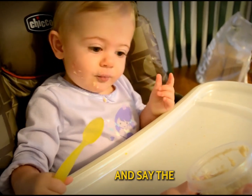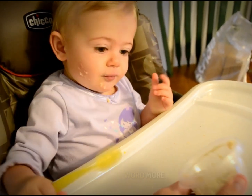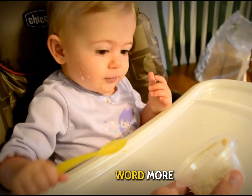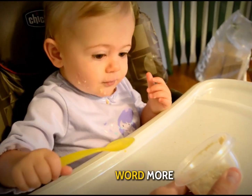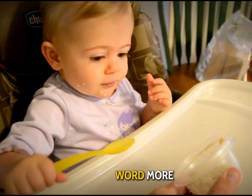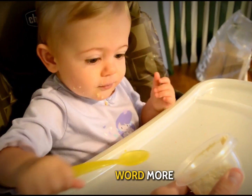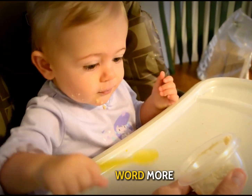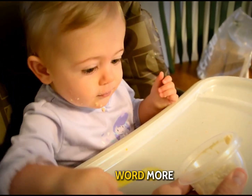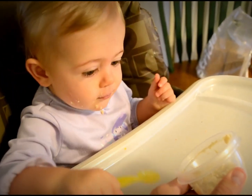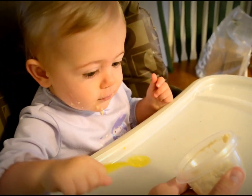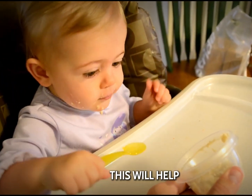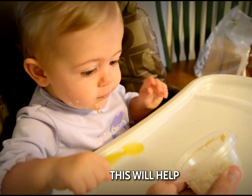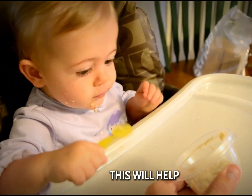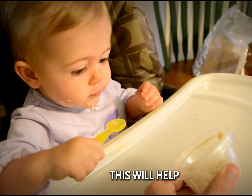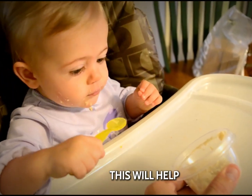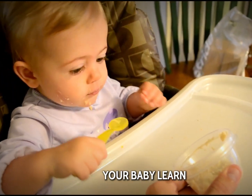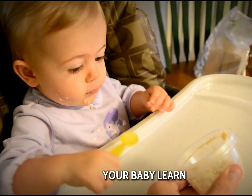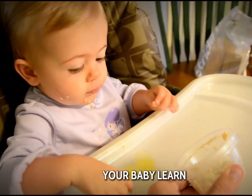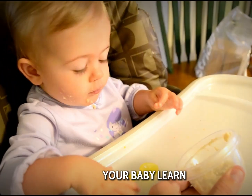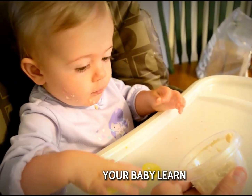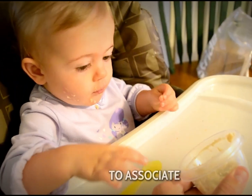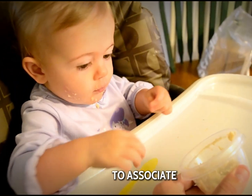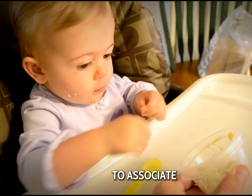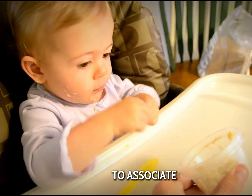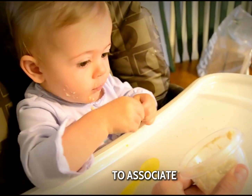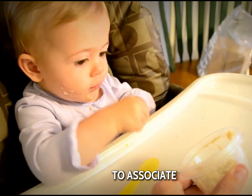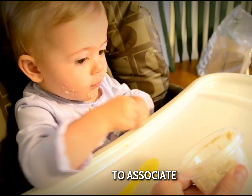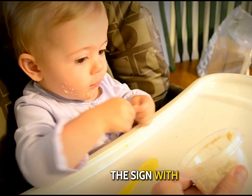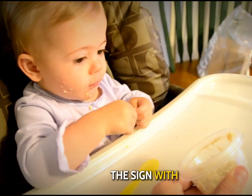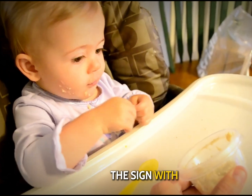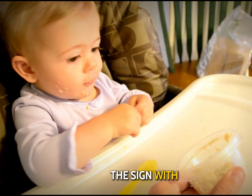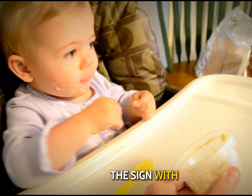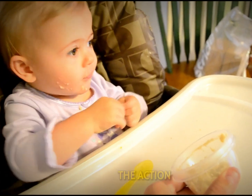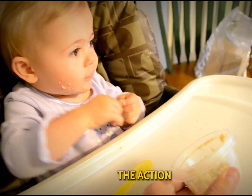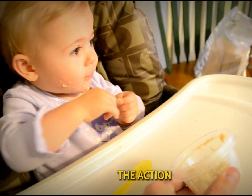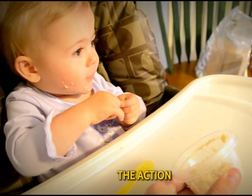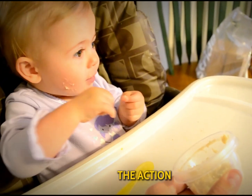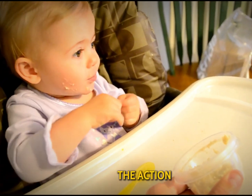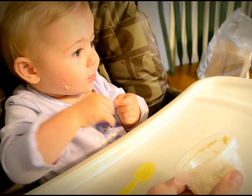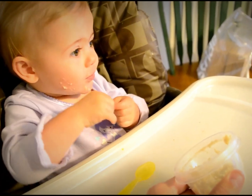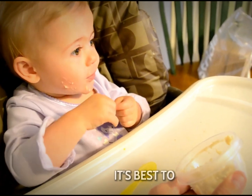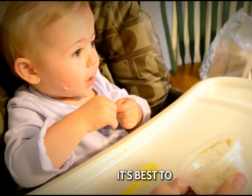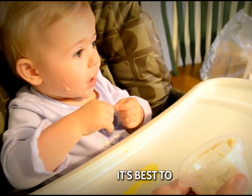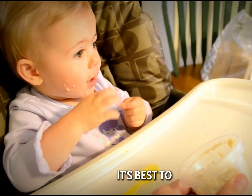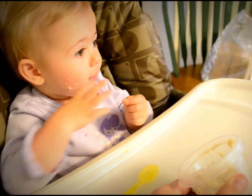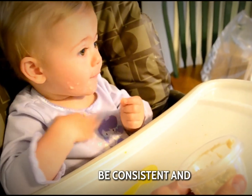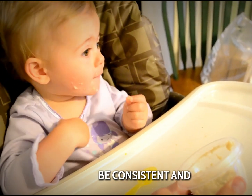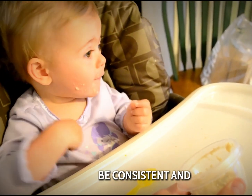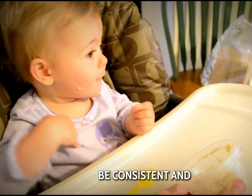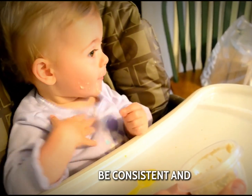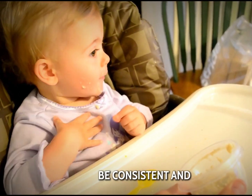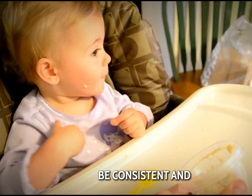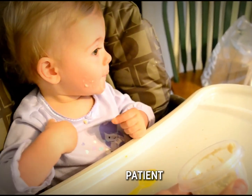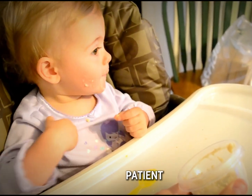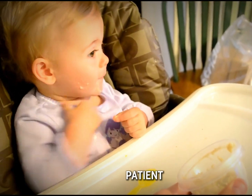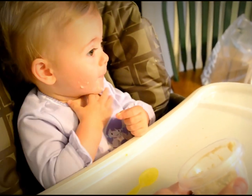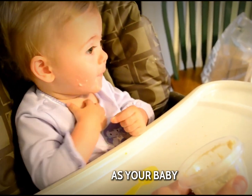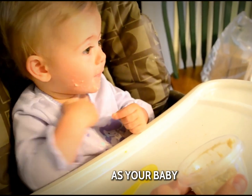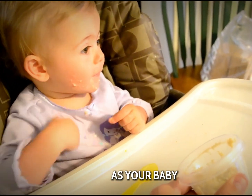word more. This will help your baby learn to associate the sign with the action. It's best to be consistent and patient as your baby